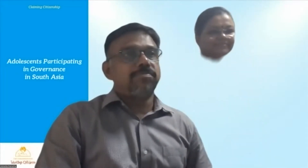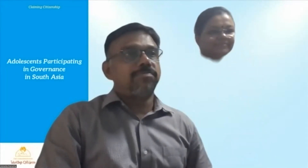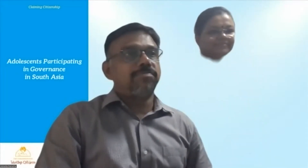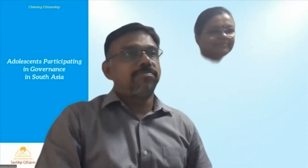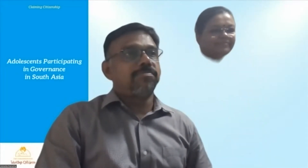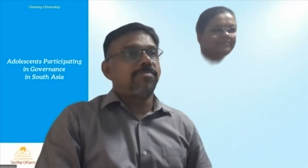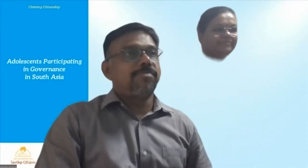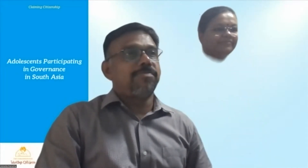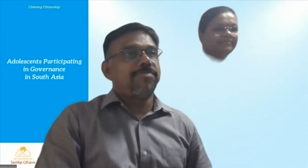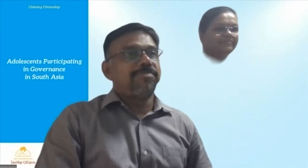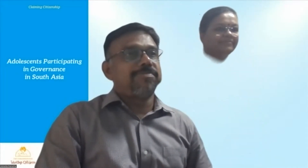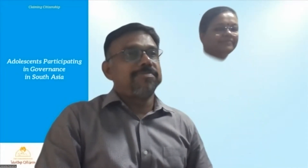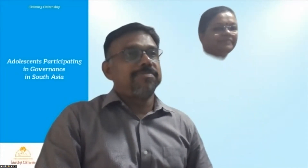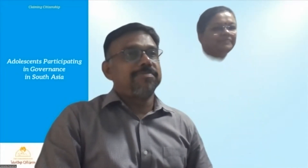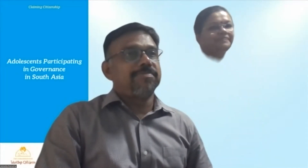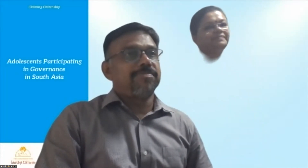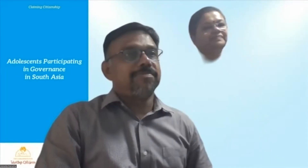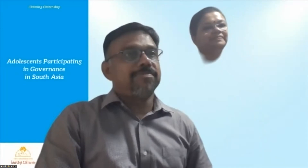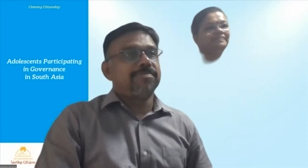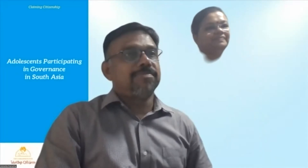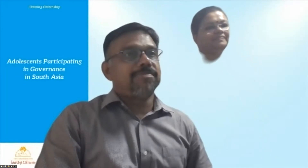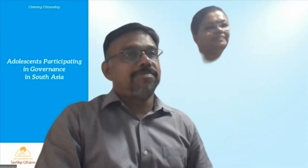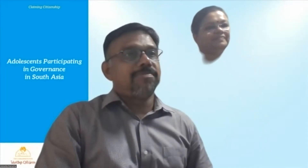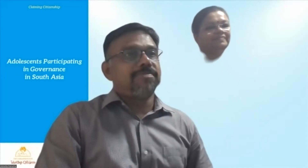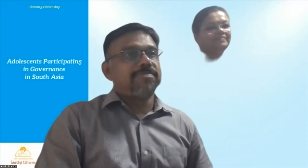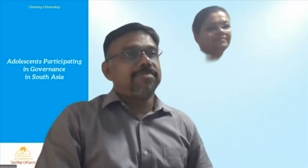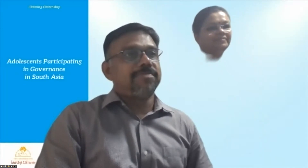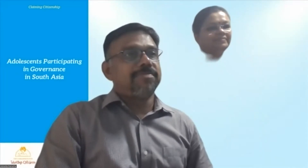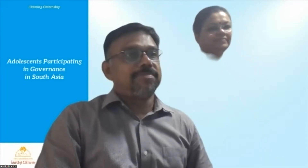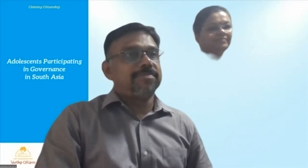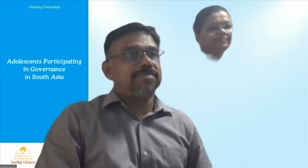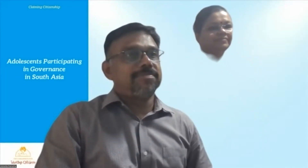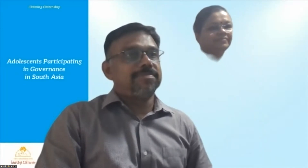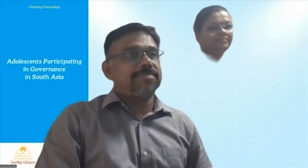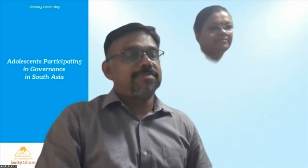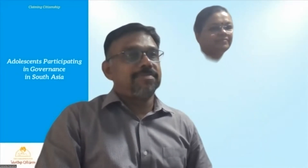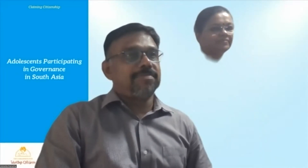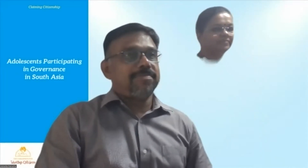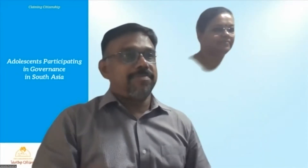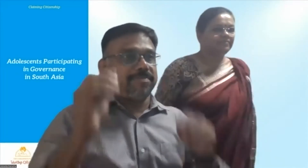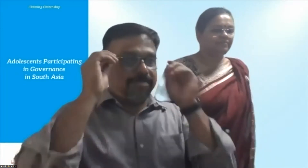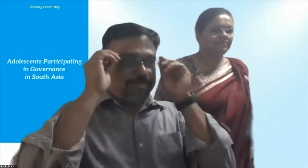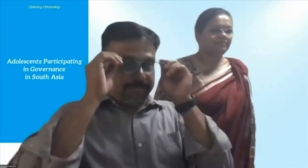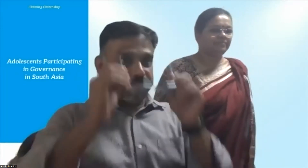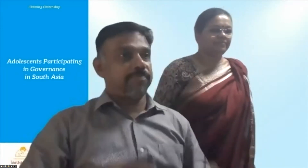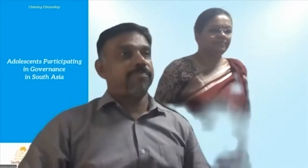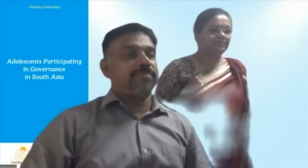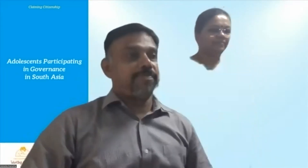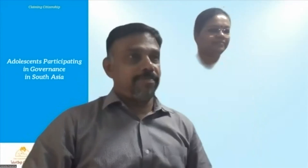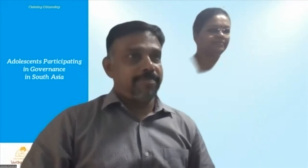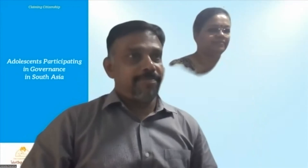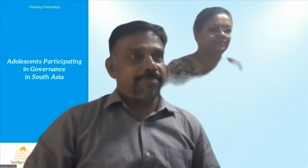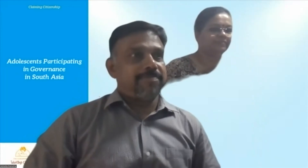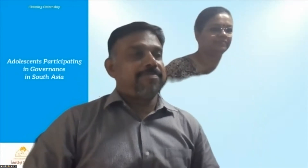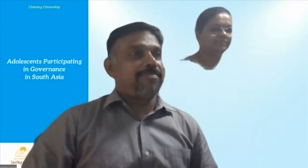Nepal country office, who've been constantly supporting with the UFLG study. Amrit Kumar